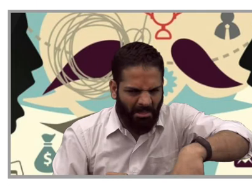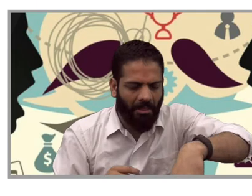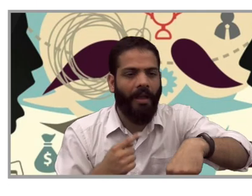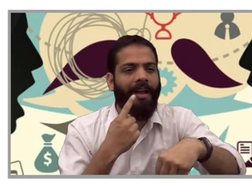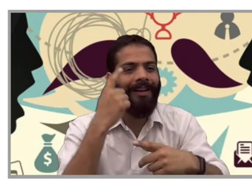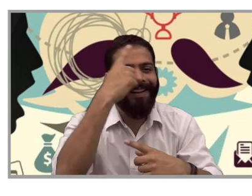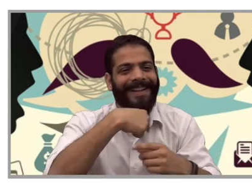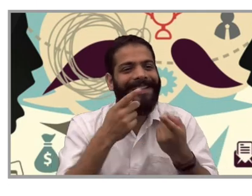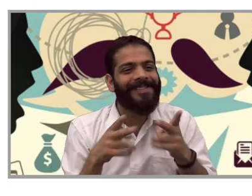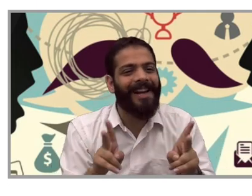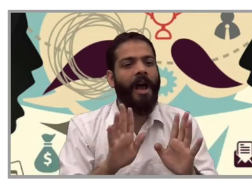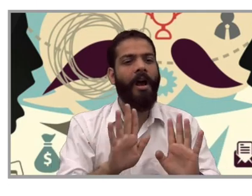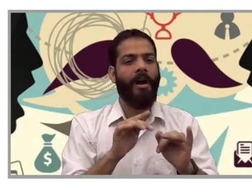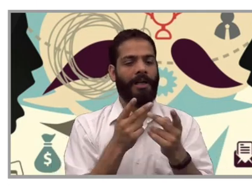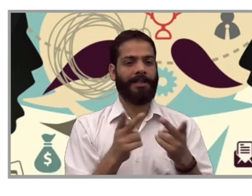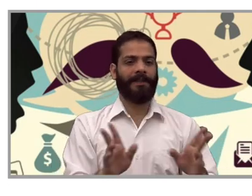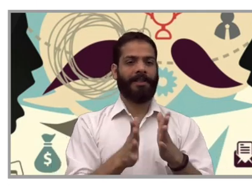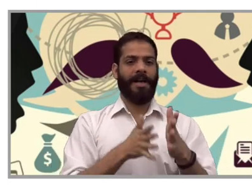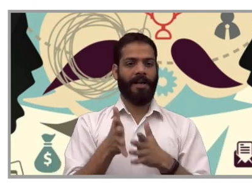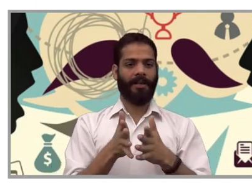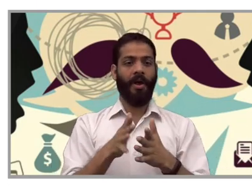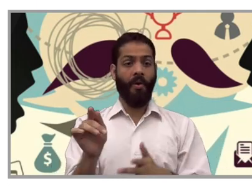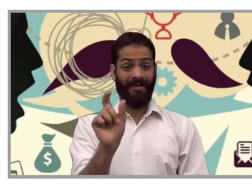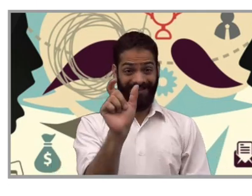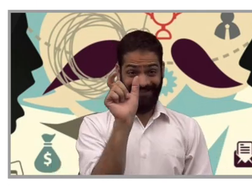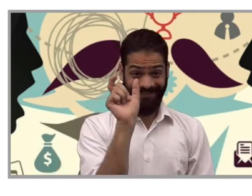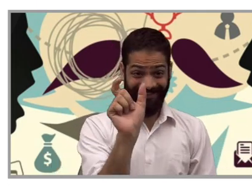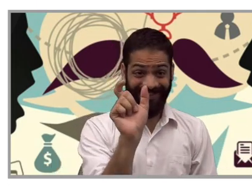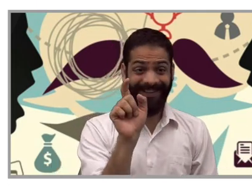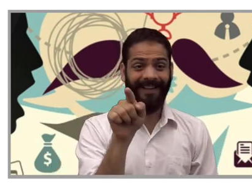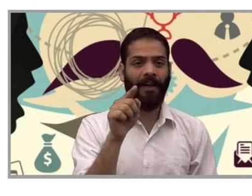The other quantifiers are every, each and all.